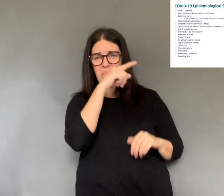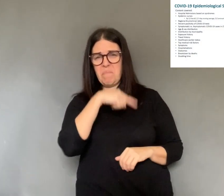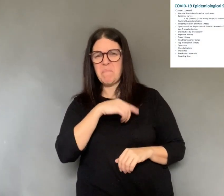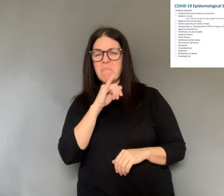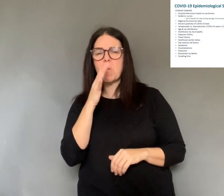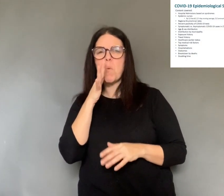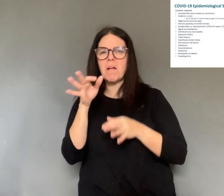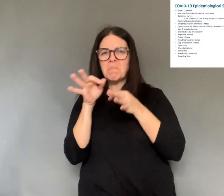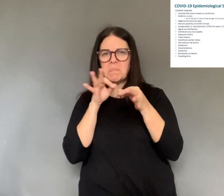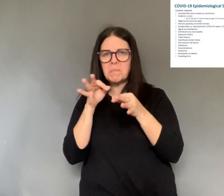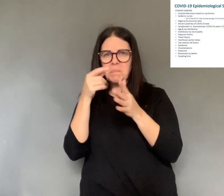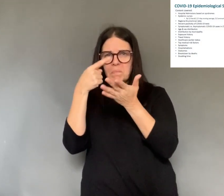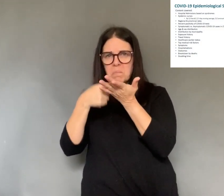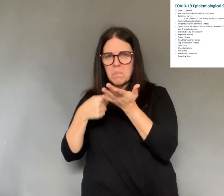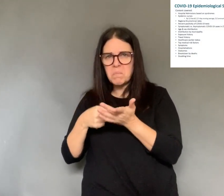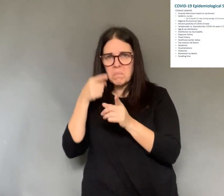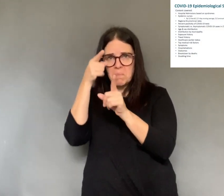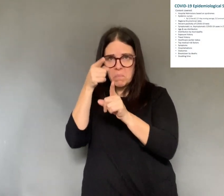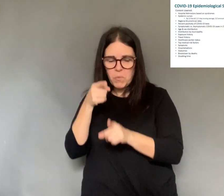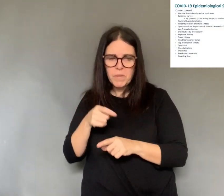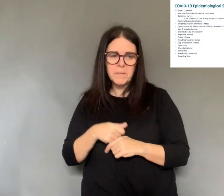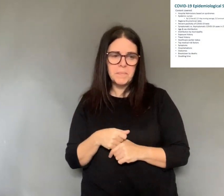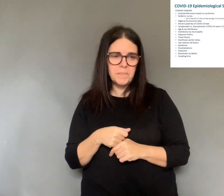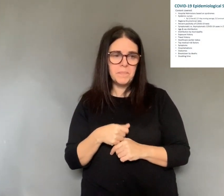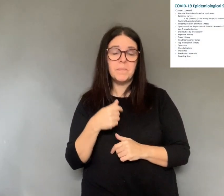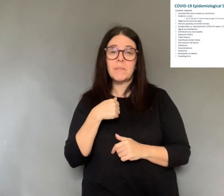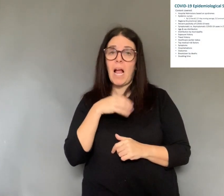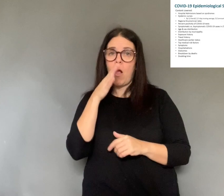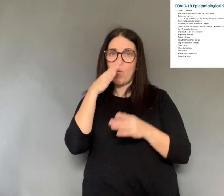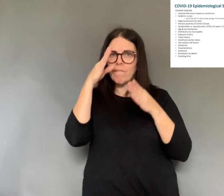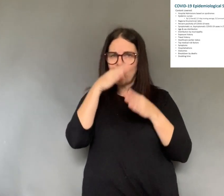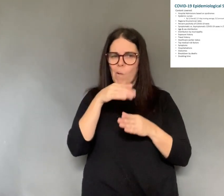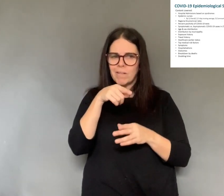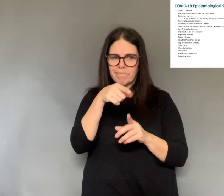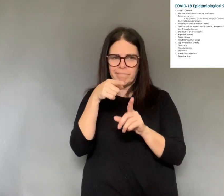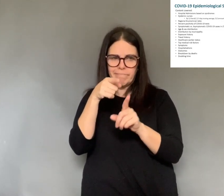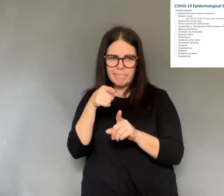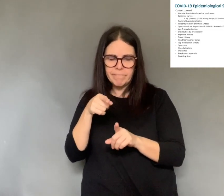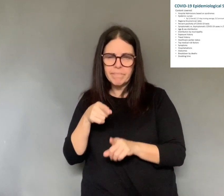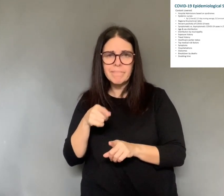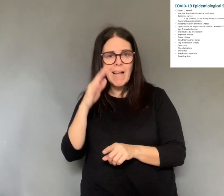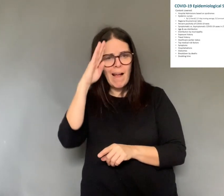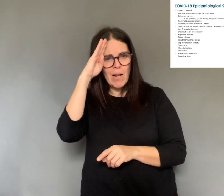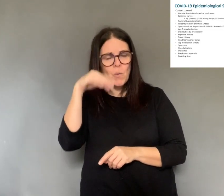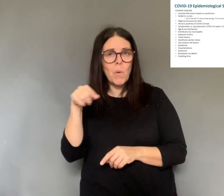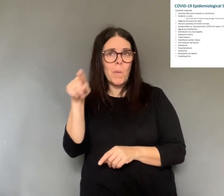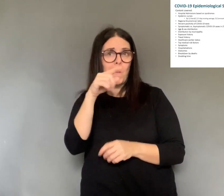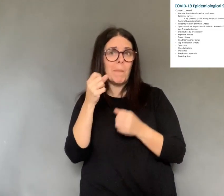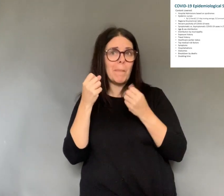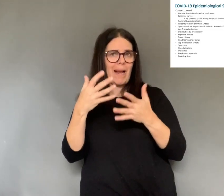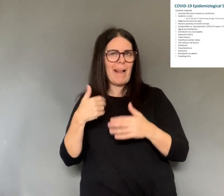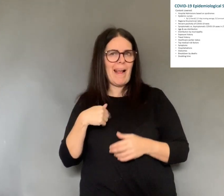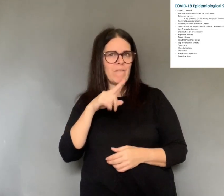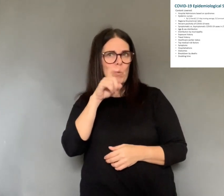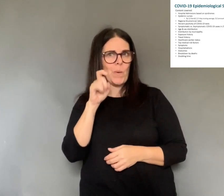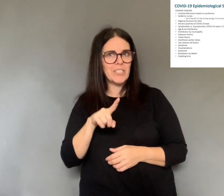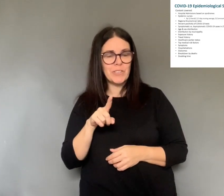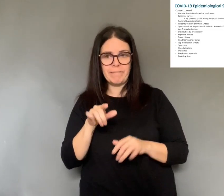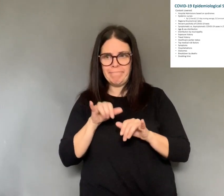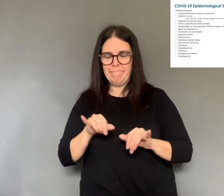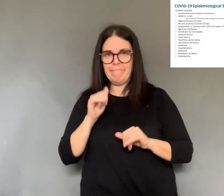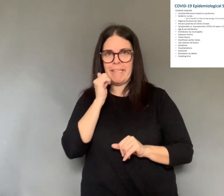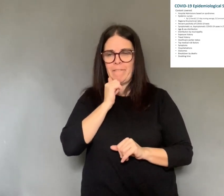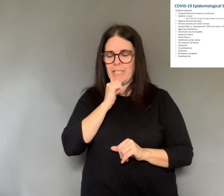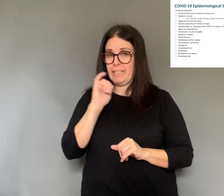So very quickly, this is what we will cover in our presentation. I'll focus on the key points to answer some of the